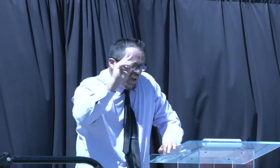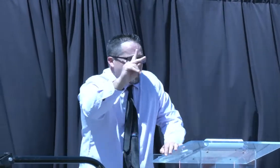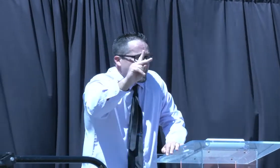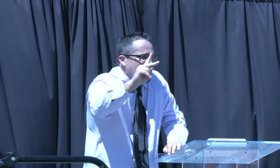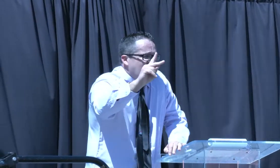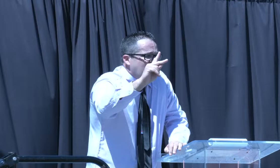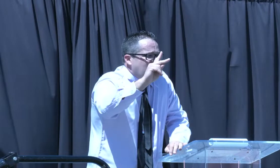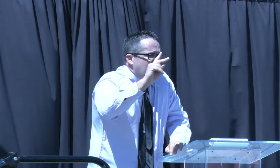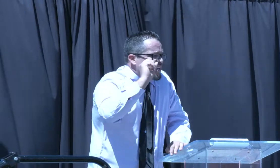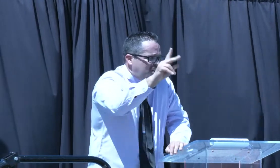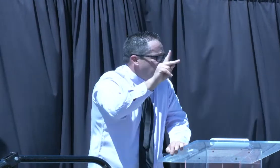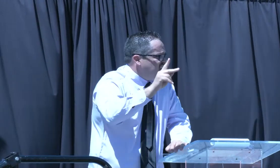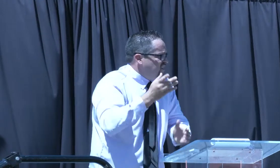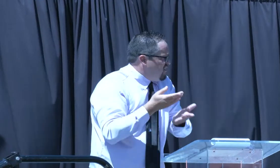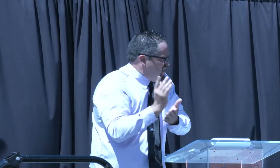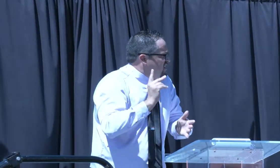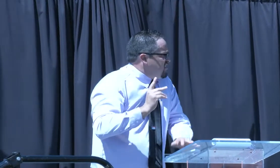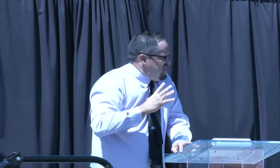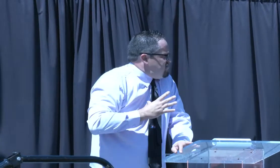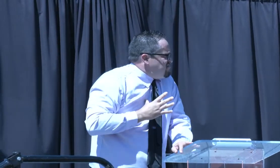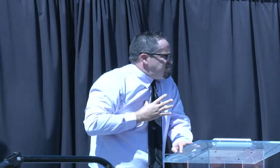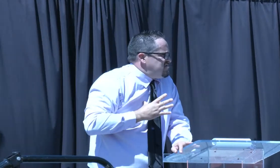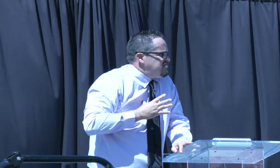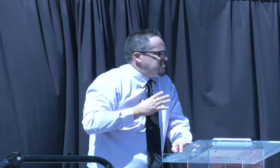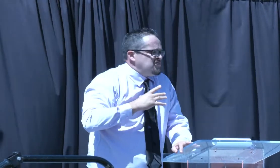And it's okay to fail. It's all right.